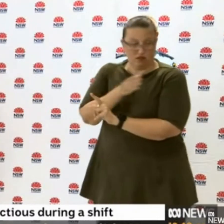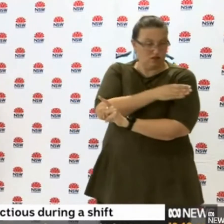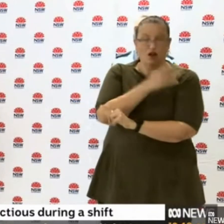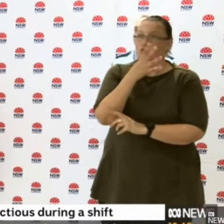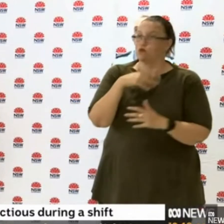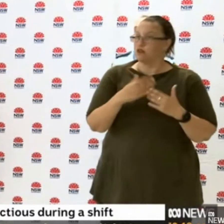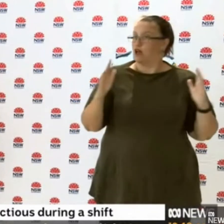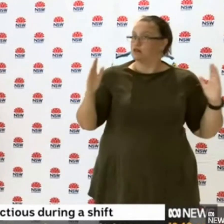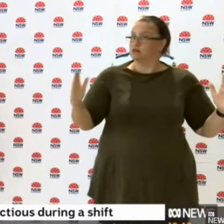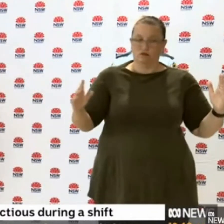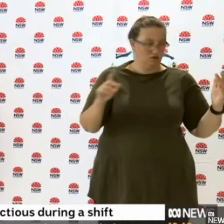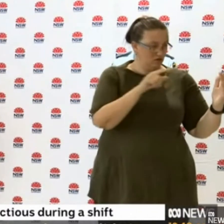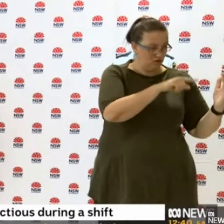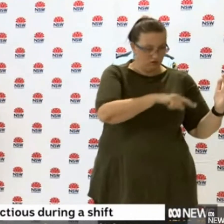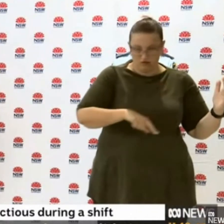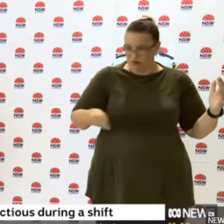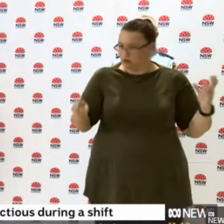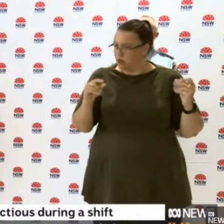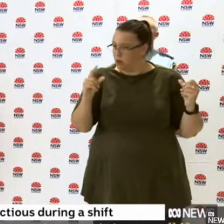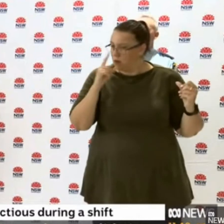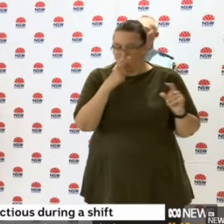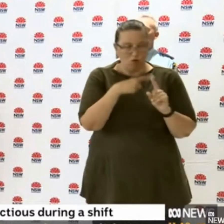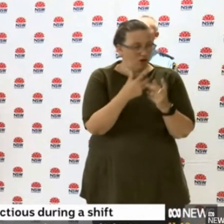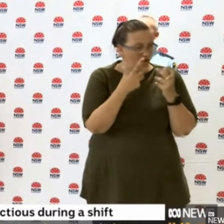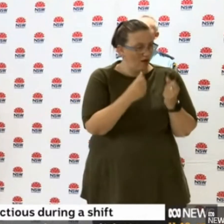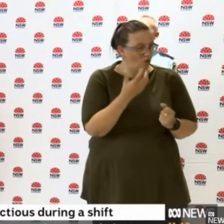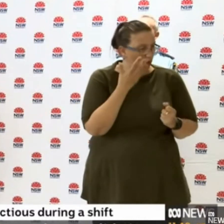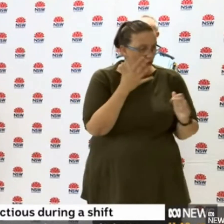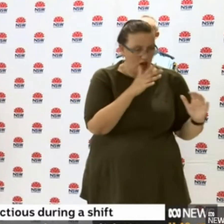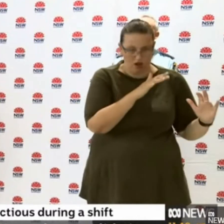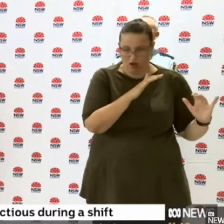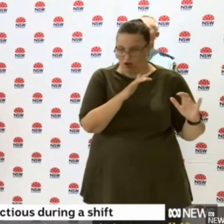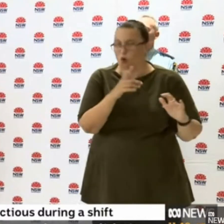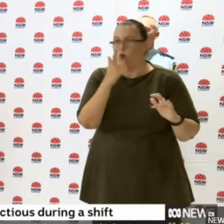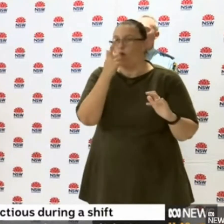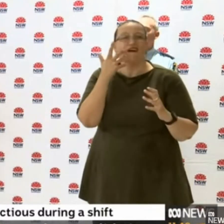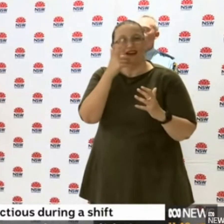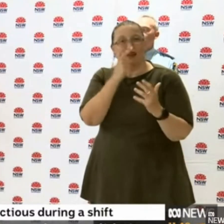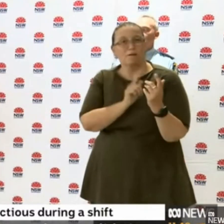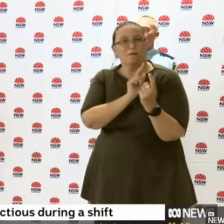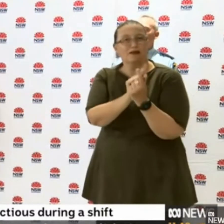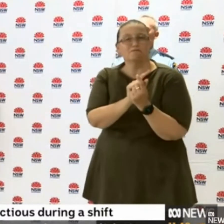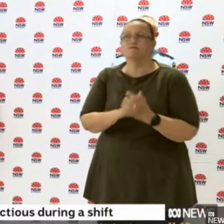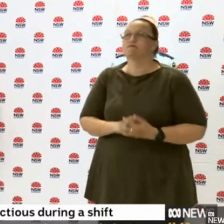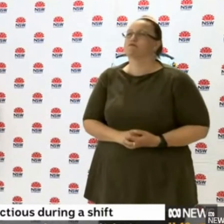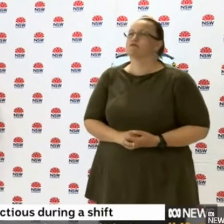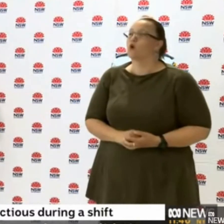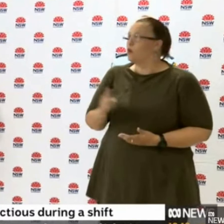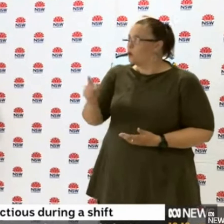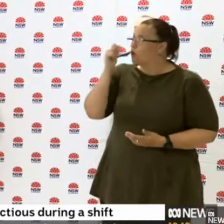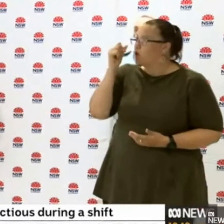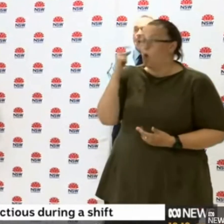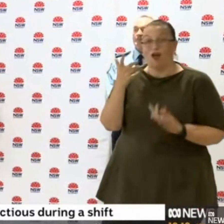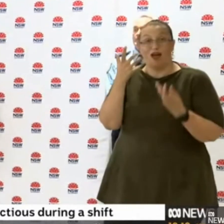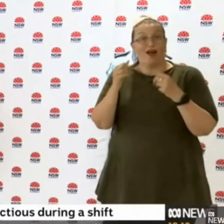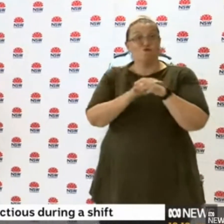quarantine system, and as you know, we move our positive cases across to our Sydney health accommodation. So